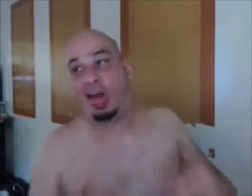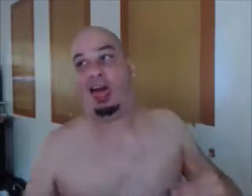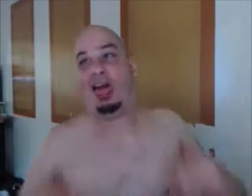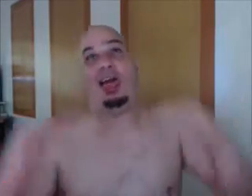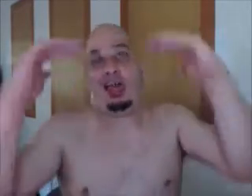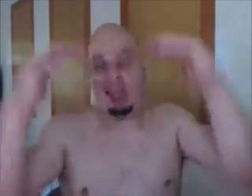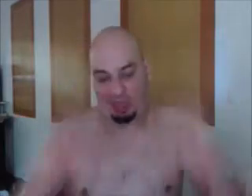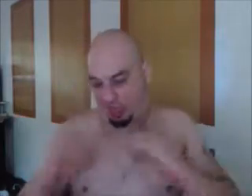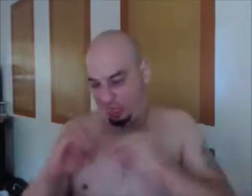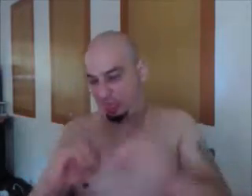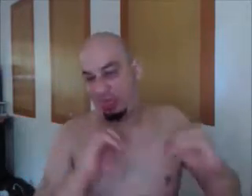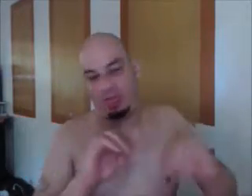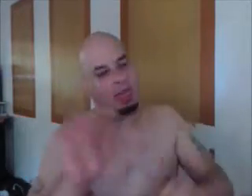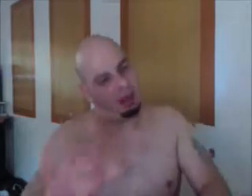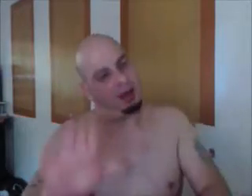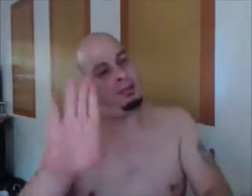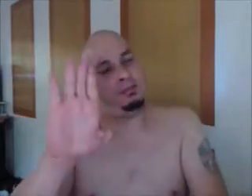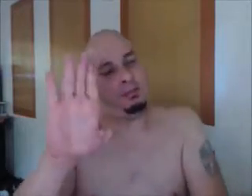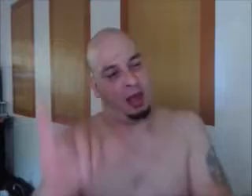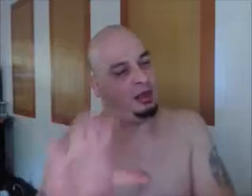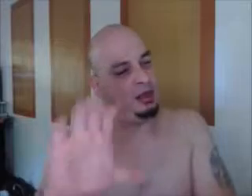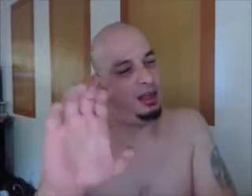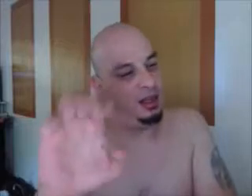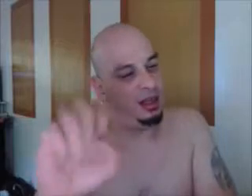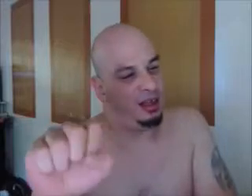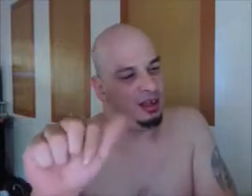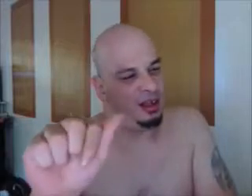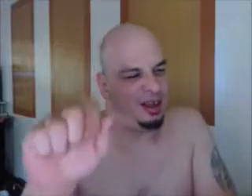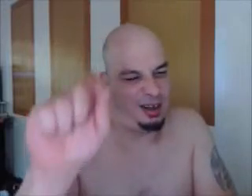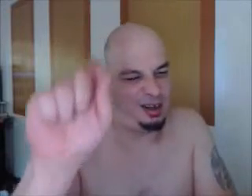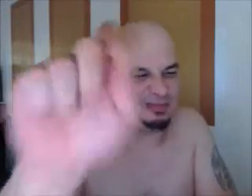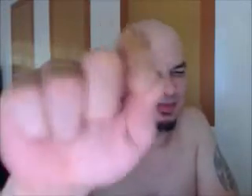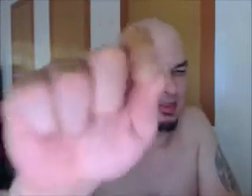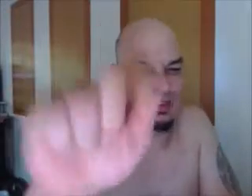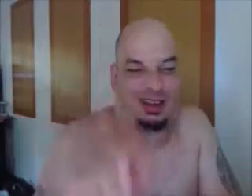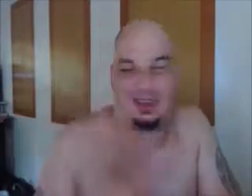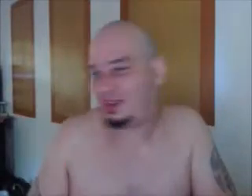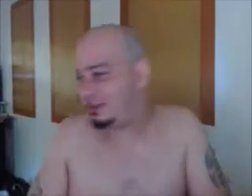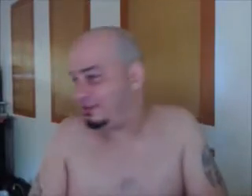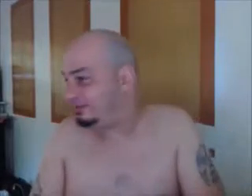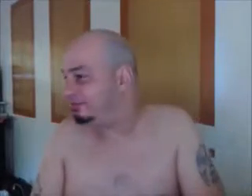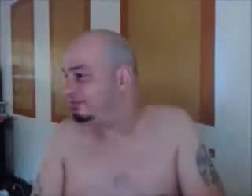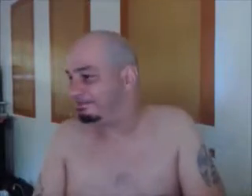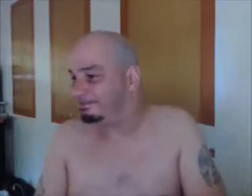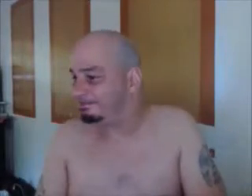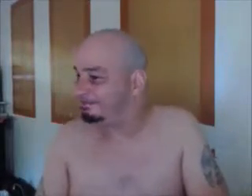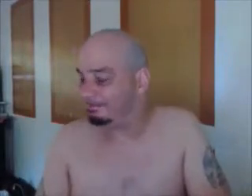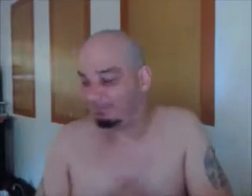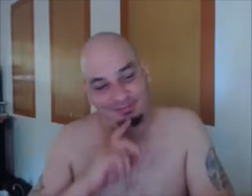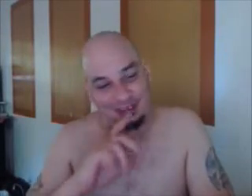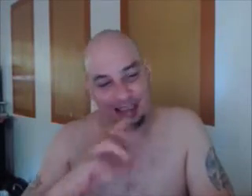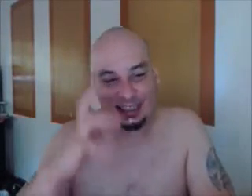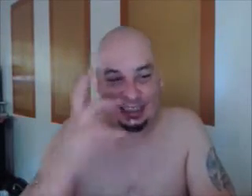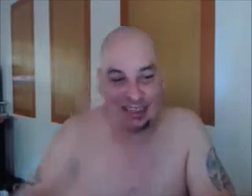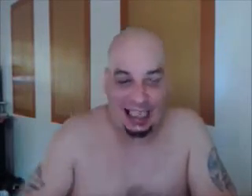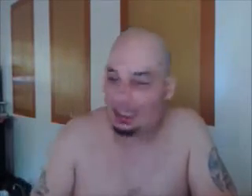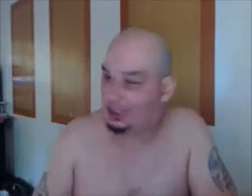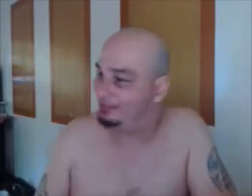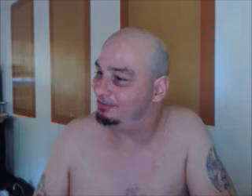system that if someone's guilty, they had every benefit they had. And the verdicts in criminal courtrooms are guilty and not guilty. They're